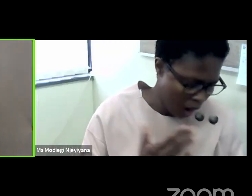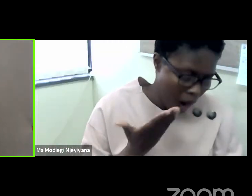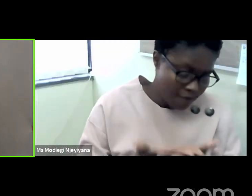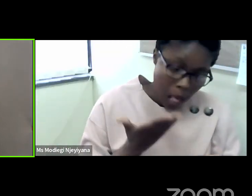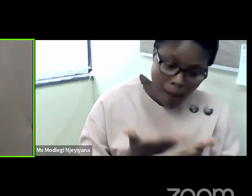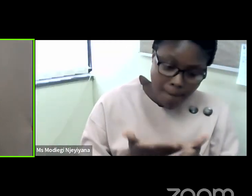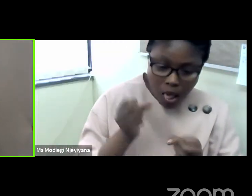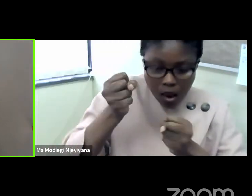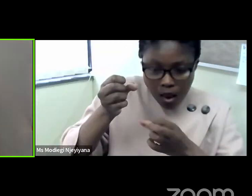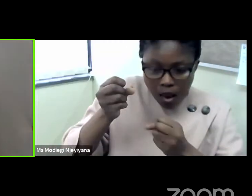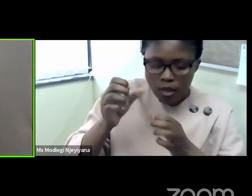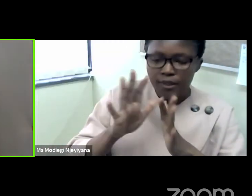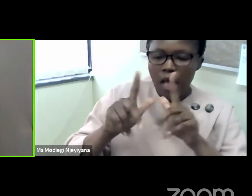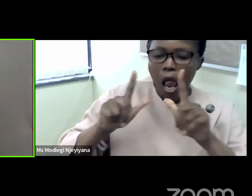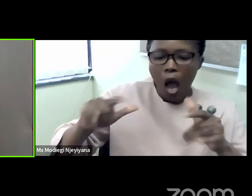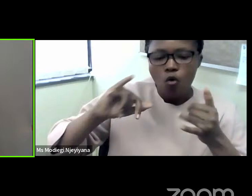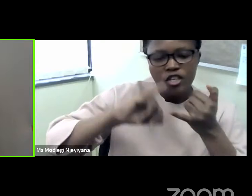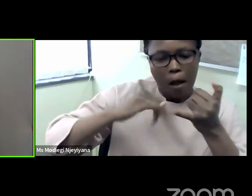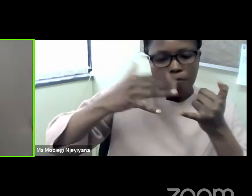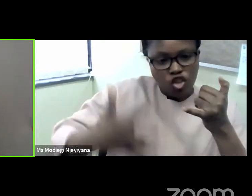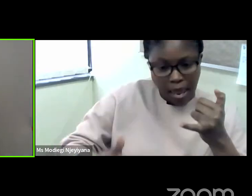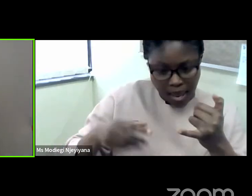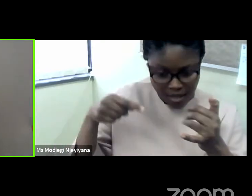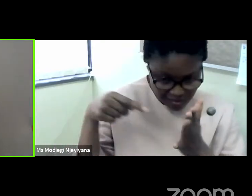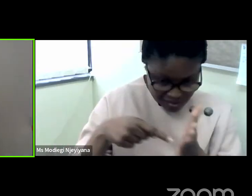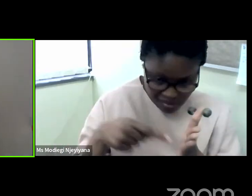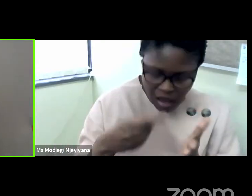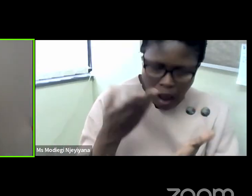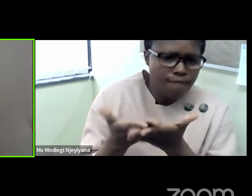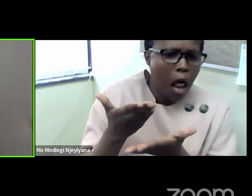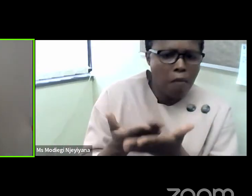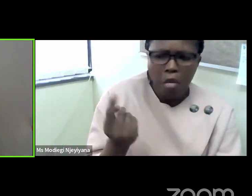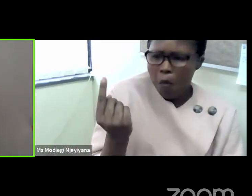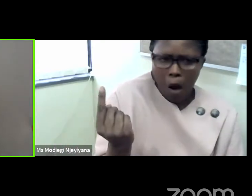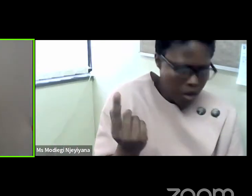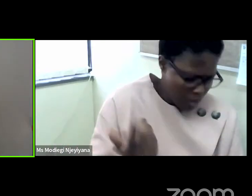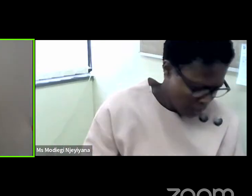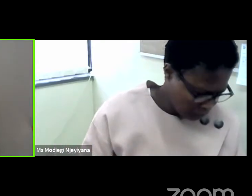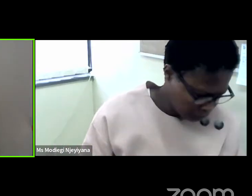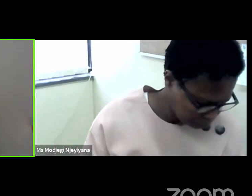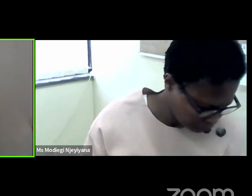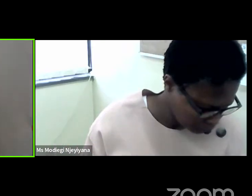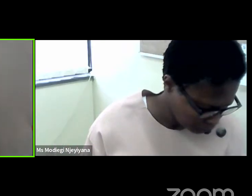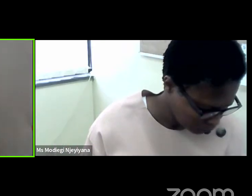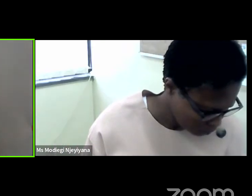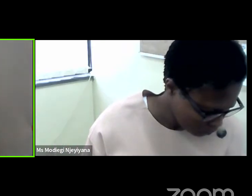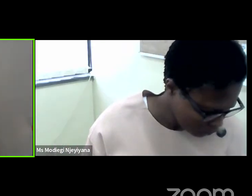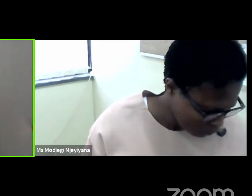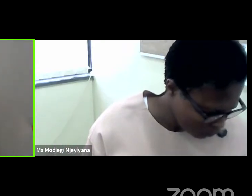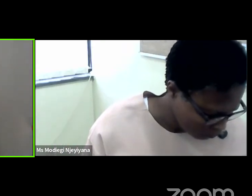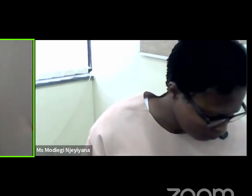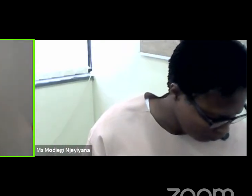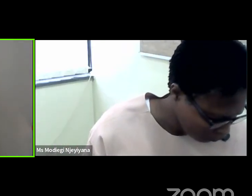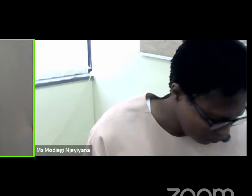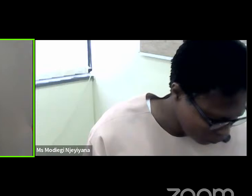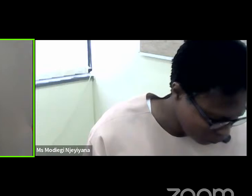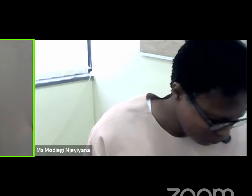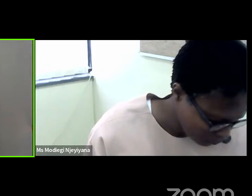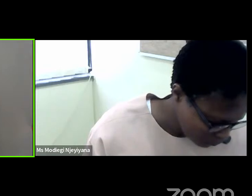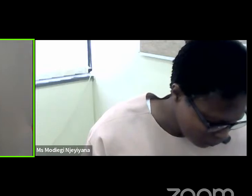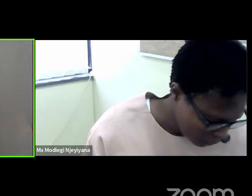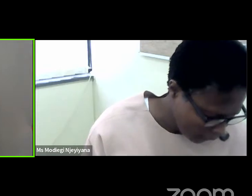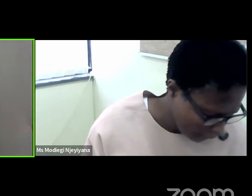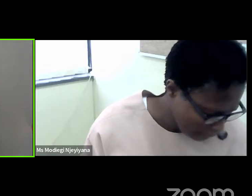But if the teacher only offers a very basic and broken sign language, then that is the only language that that child will learn.